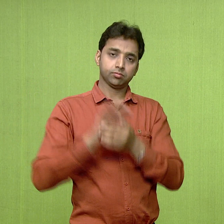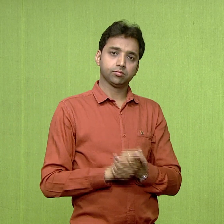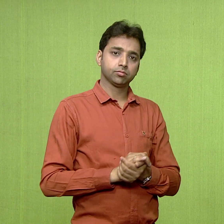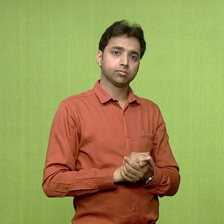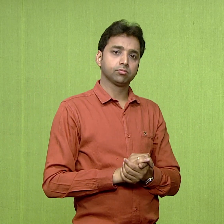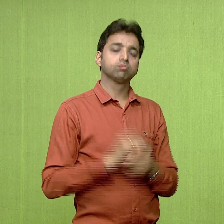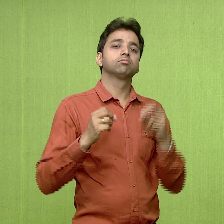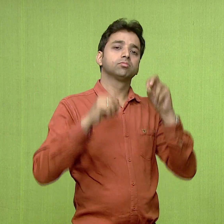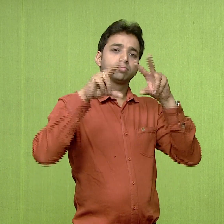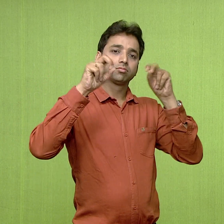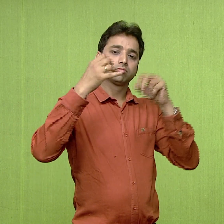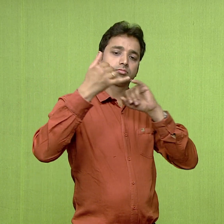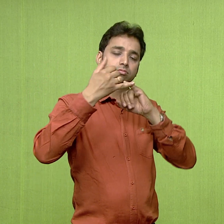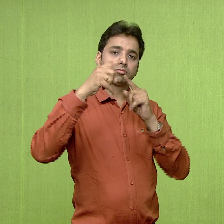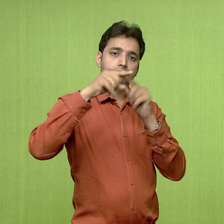and stars.